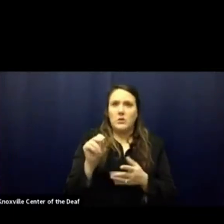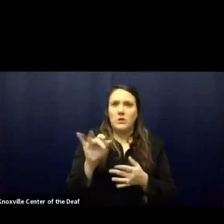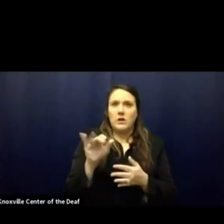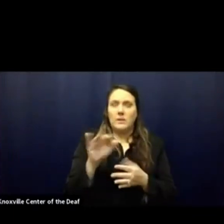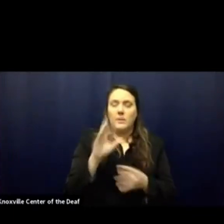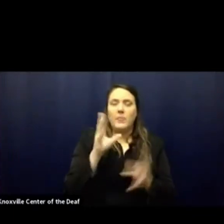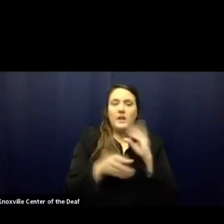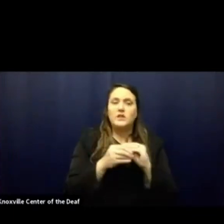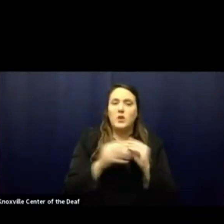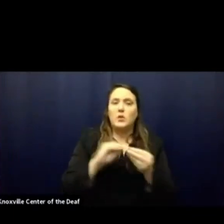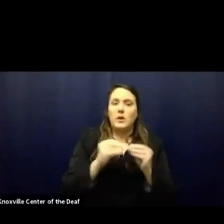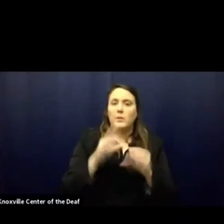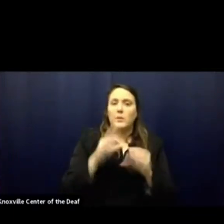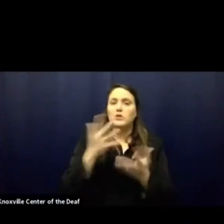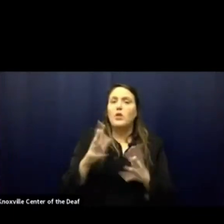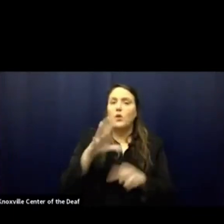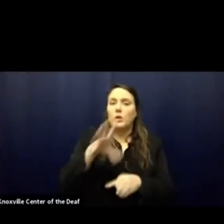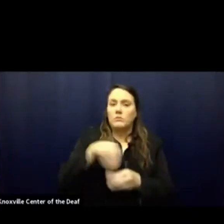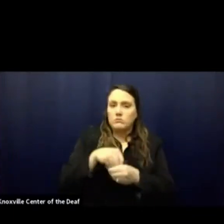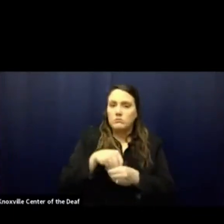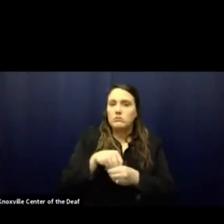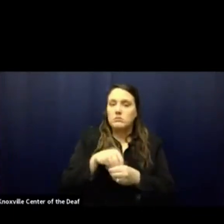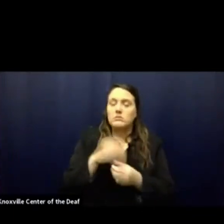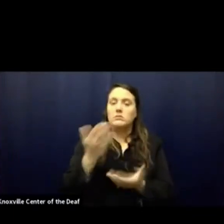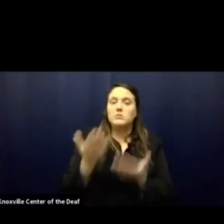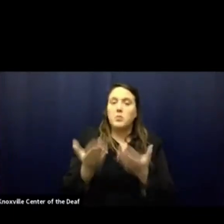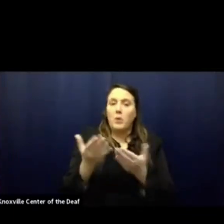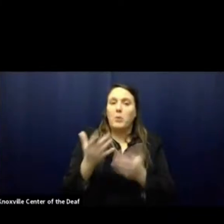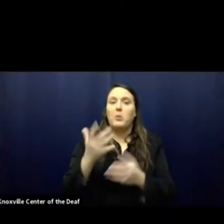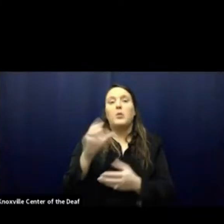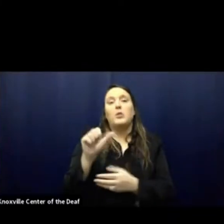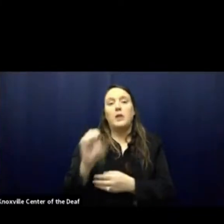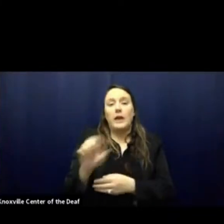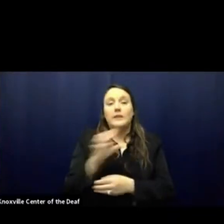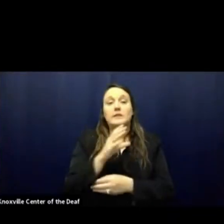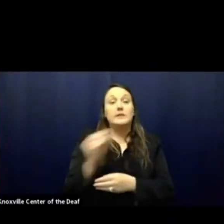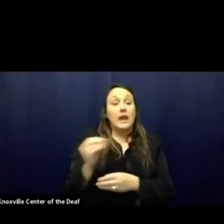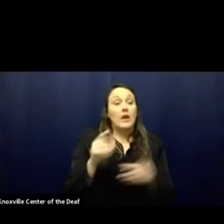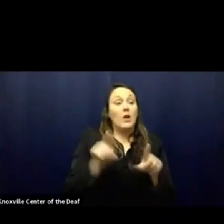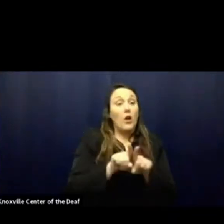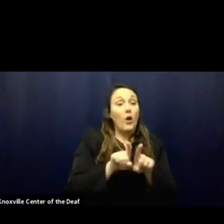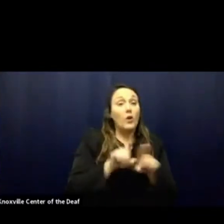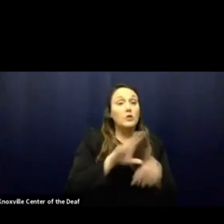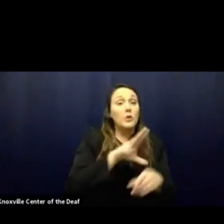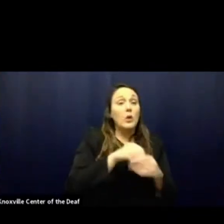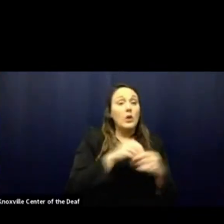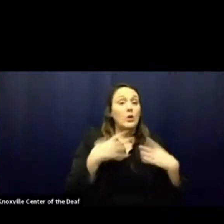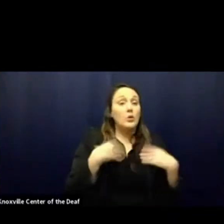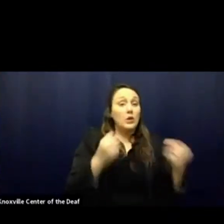number. So it's included in the total number, and it's also included in the recovered number. So that's why